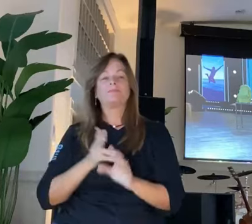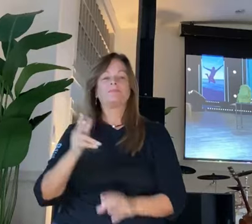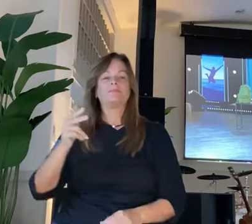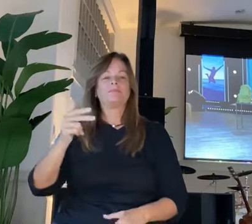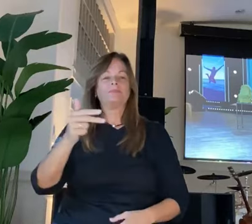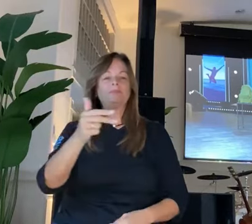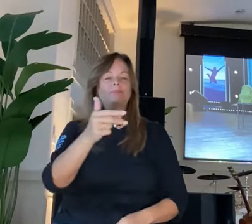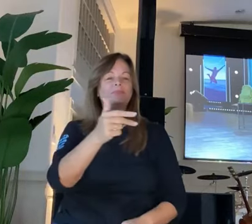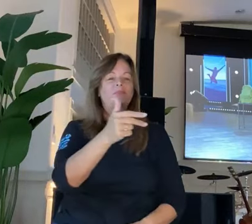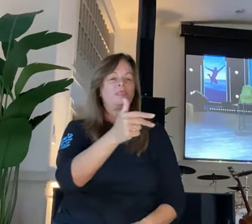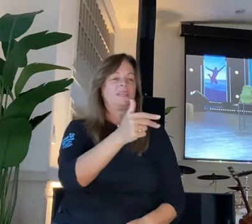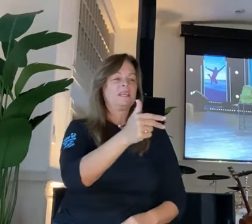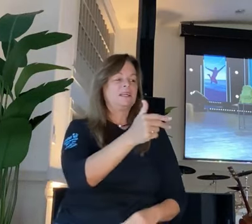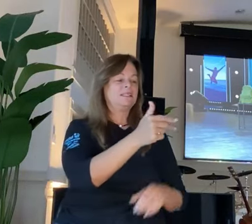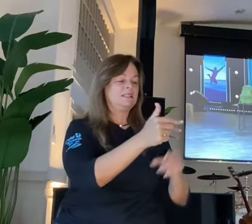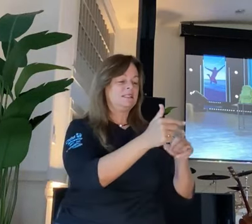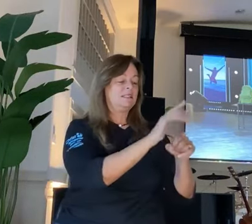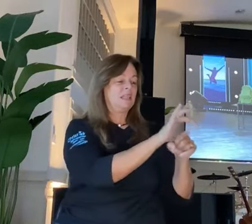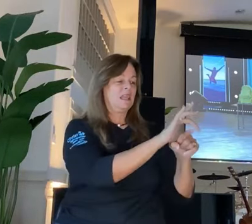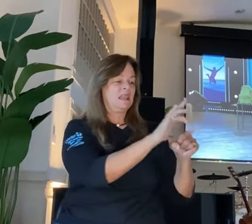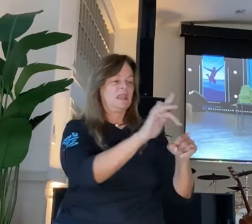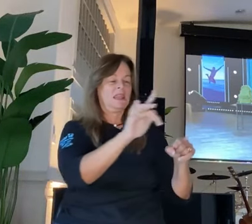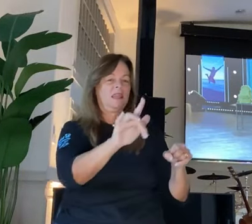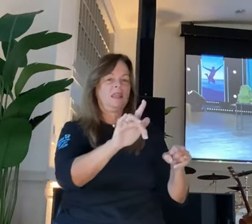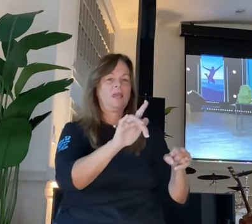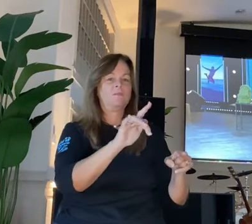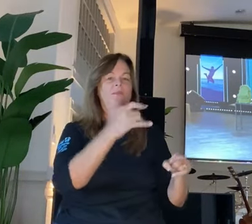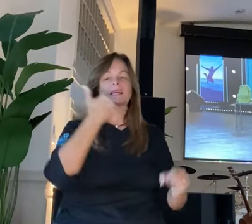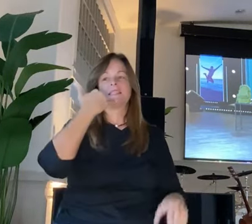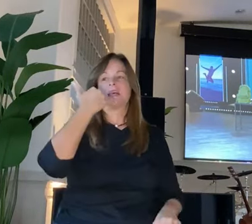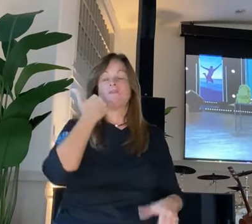realized my cell phone service was not going to work for this week,